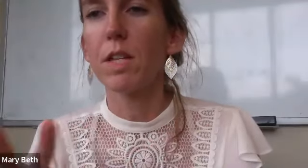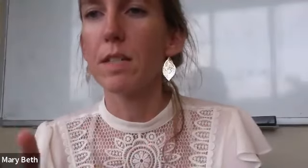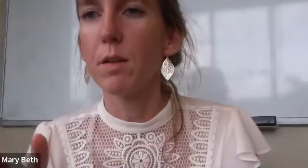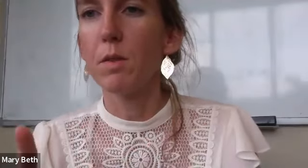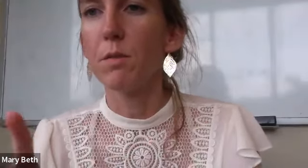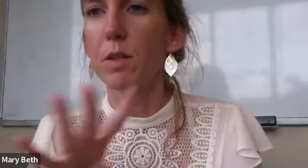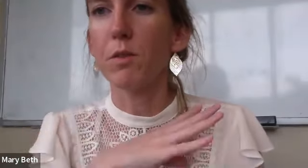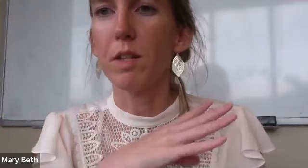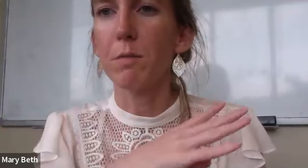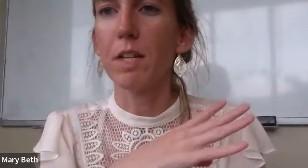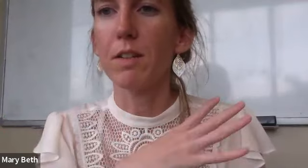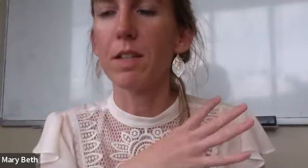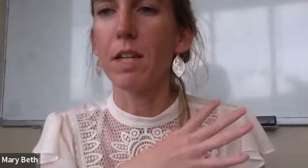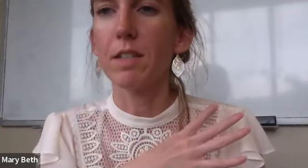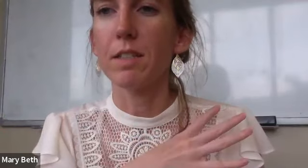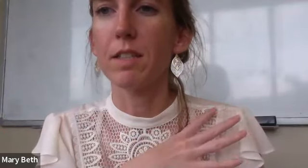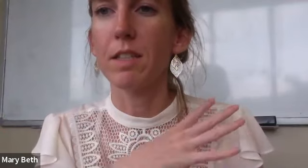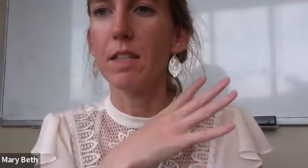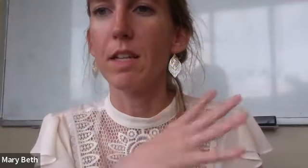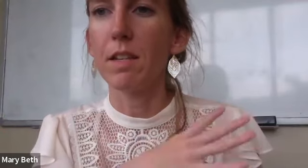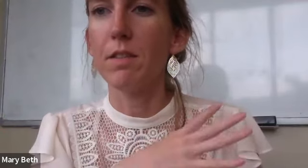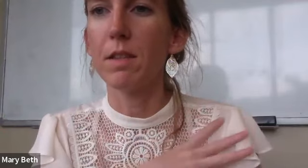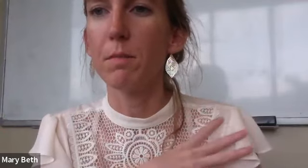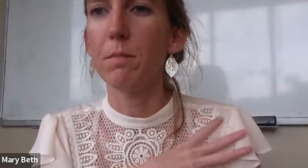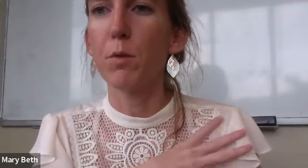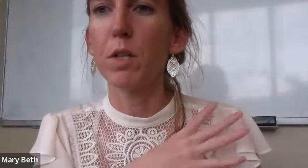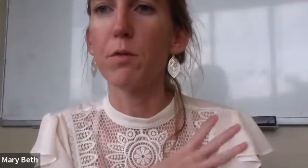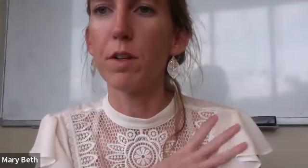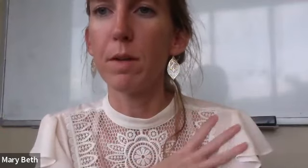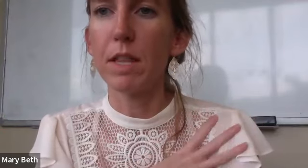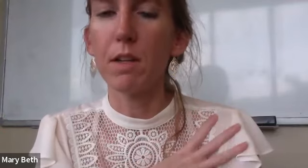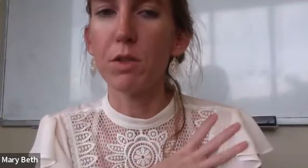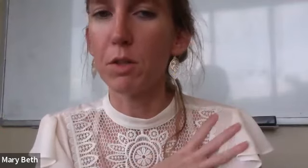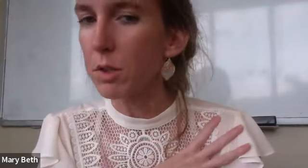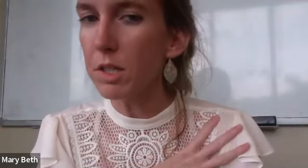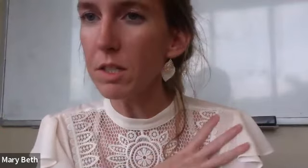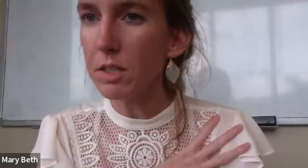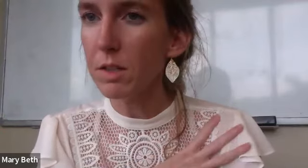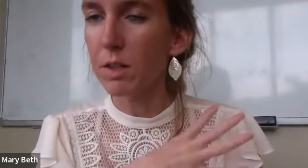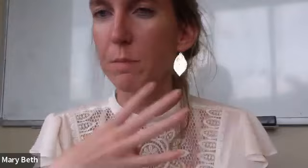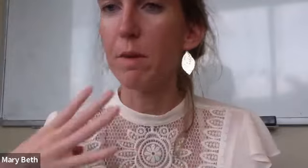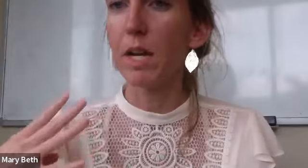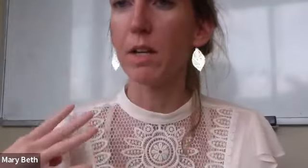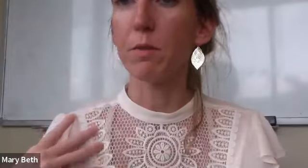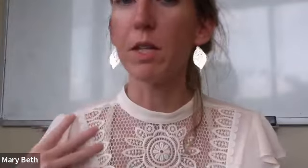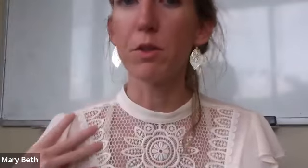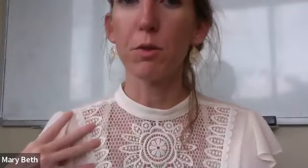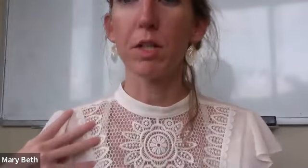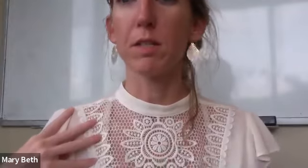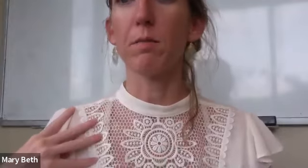say I'm doing 43, would I go like 4 in front of my left shoulder or my right shoulder? Because I'm